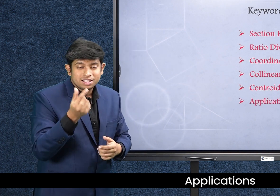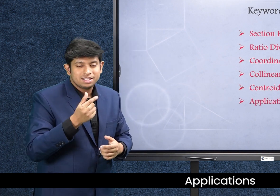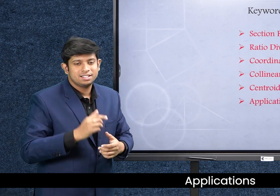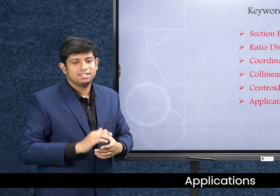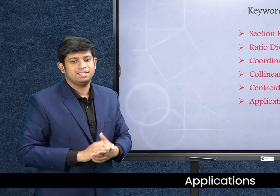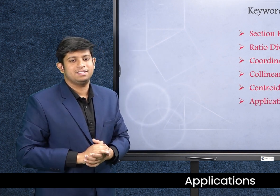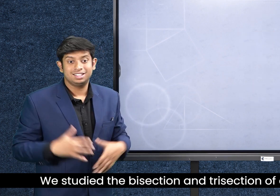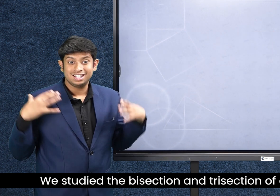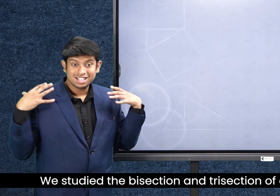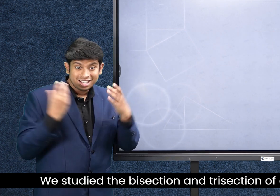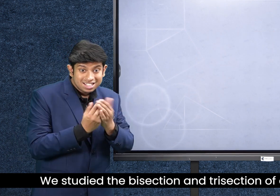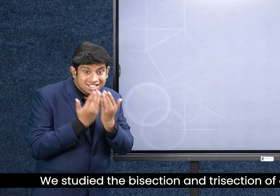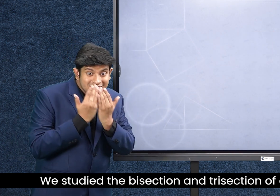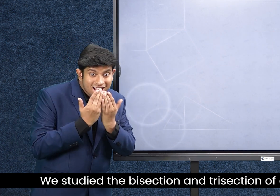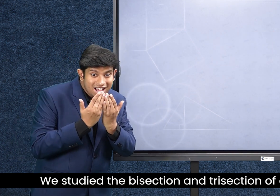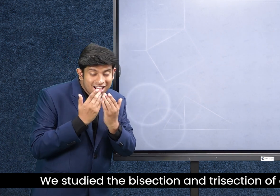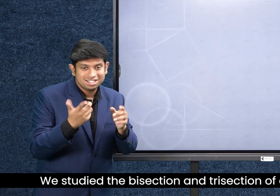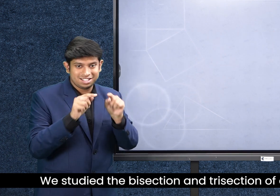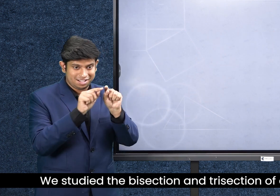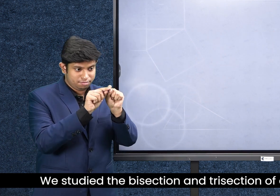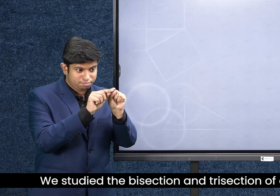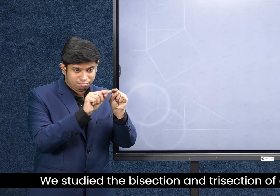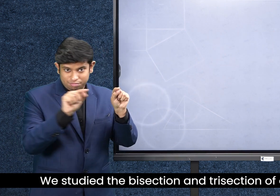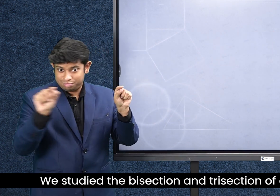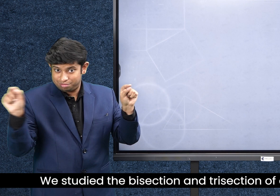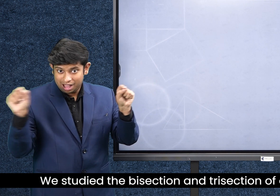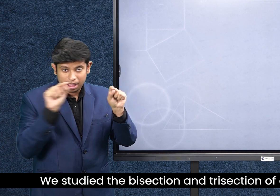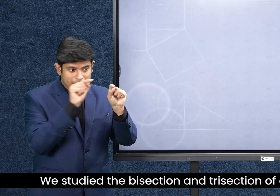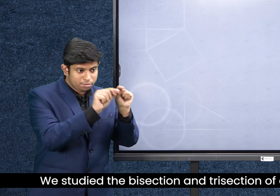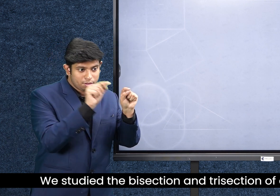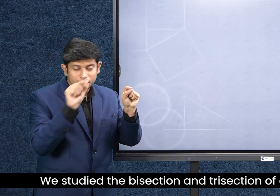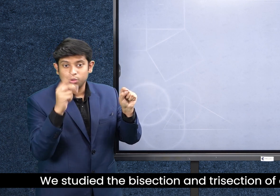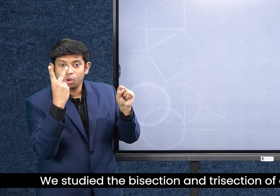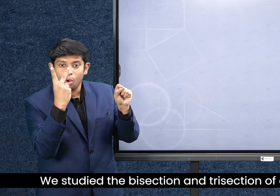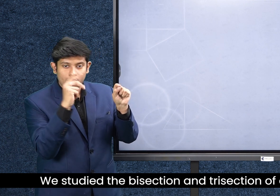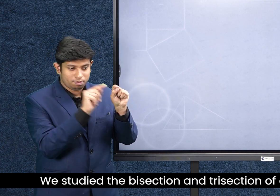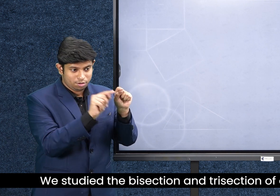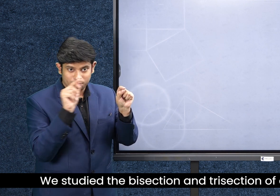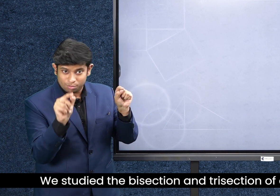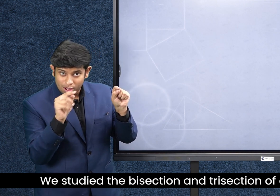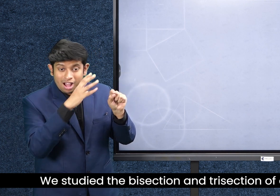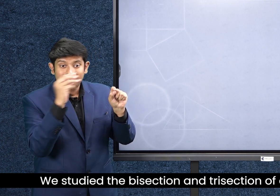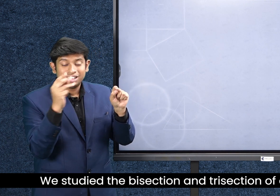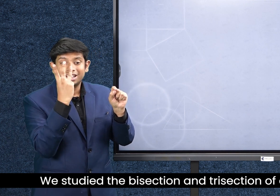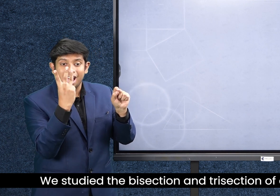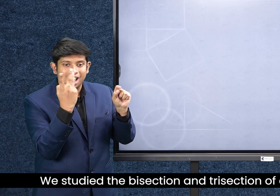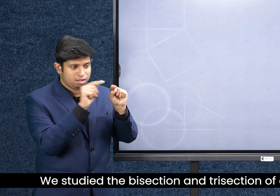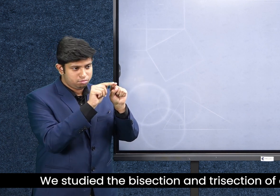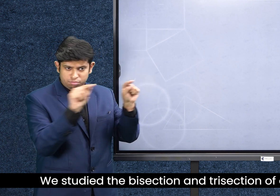Applications. We studied the bisection and trisection of a given line segment.